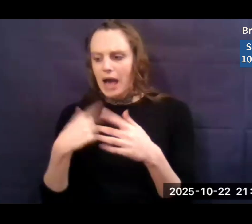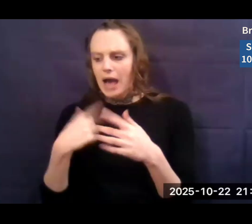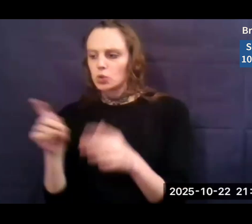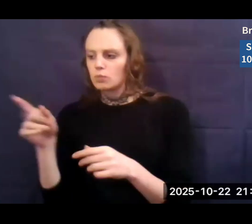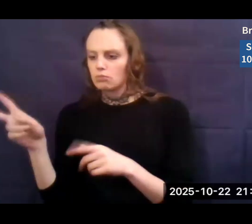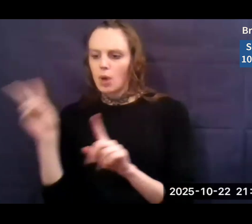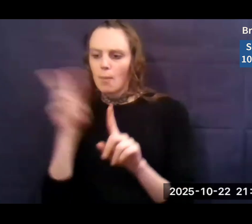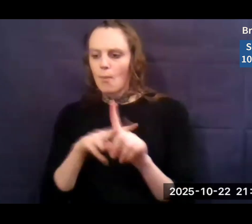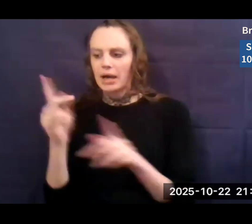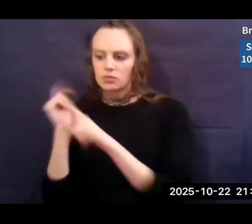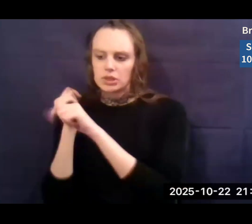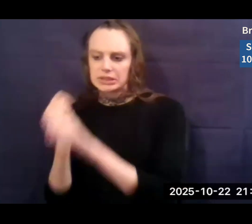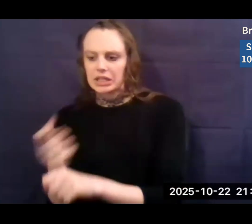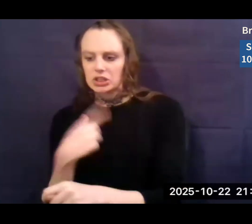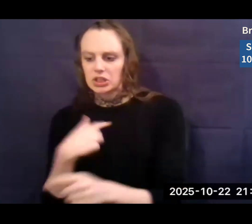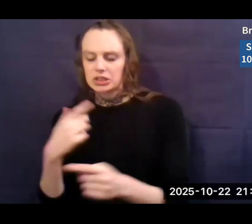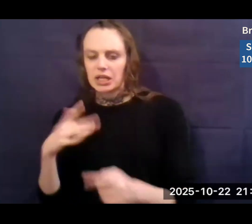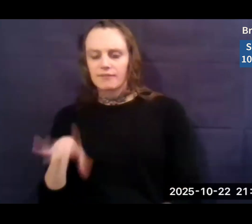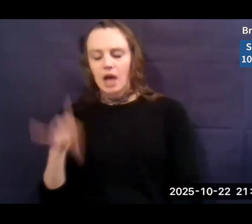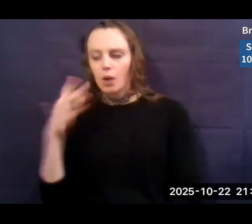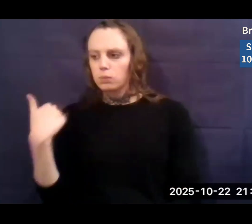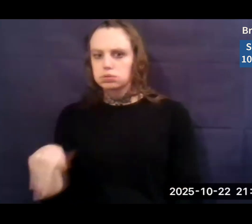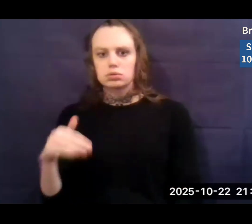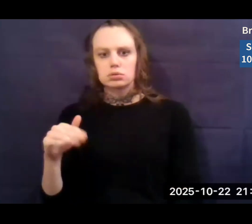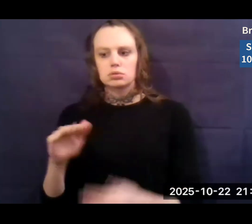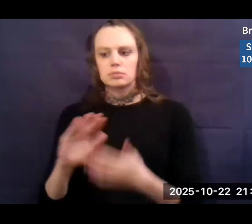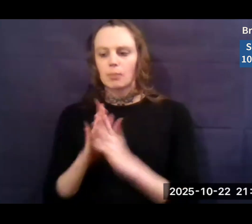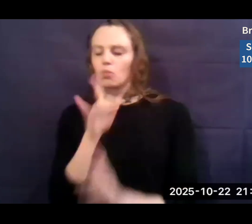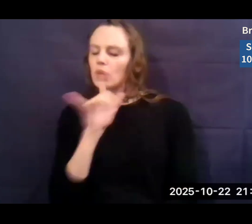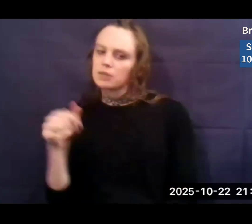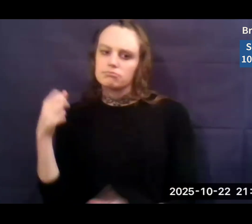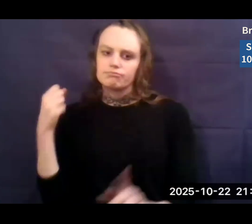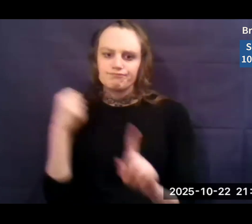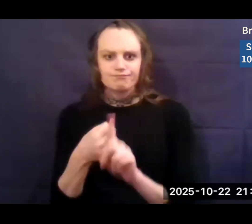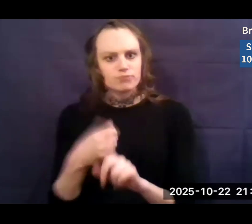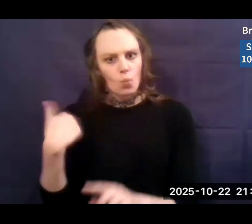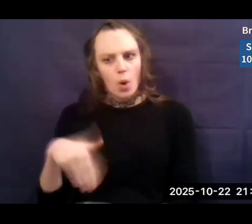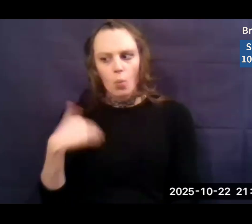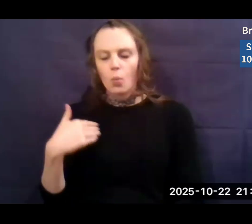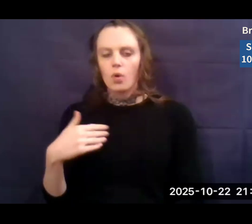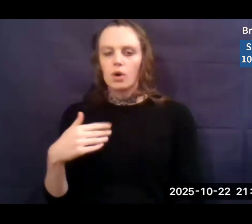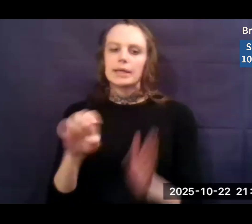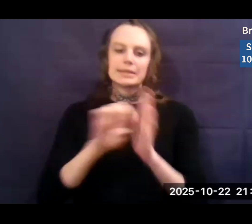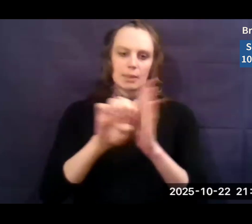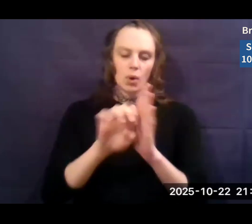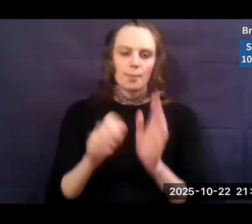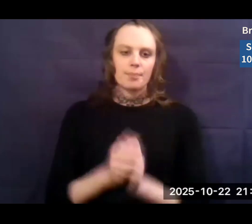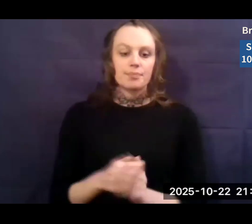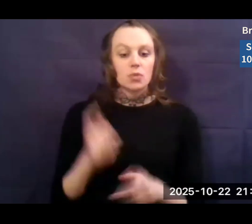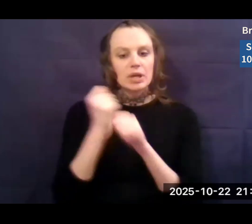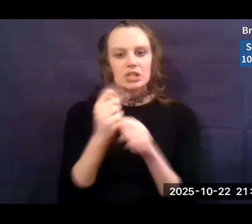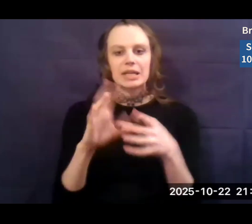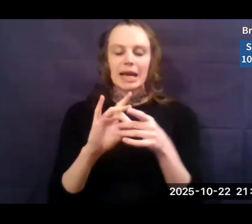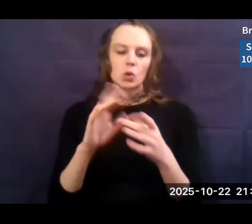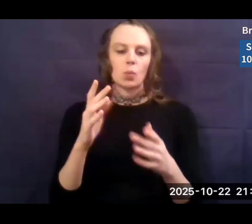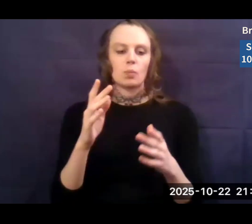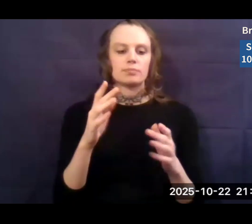example. Um, the uh, the tradition about primary purpose, and